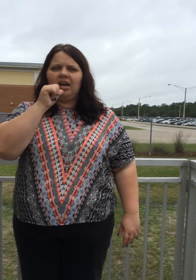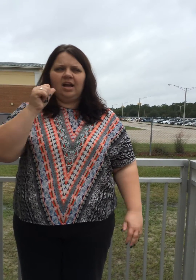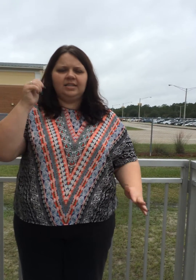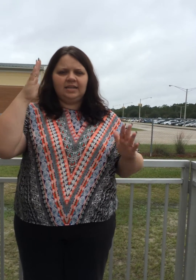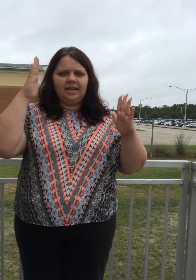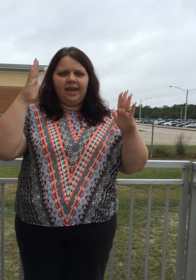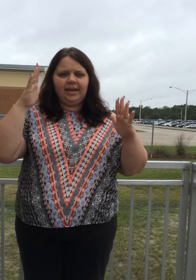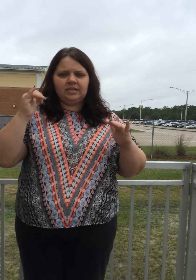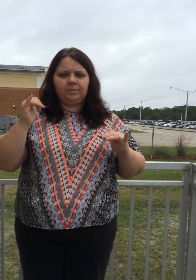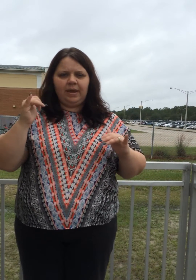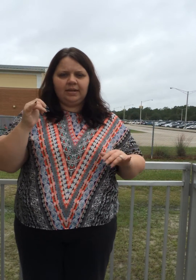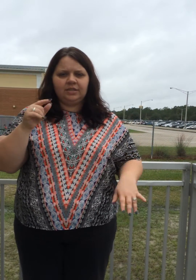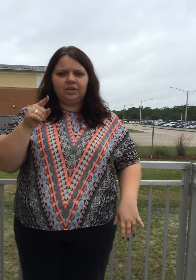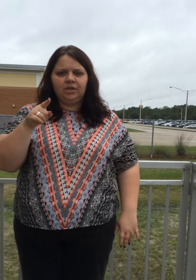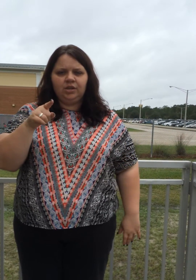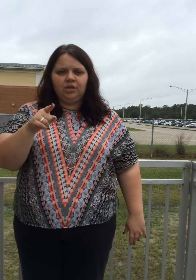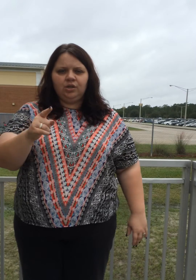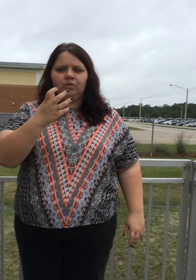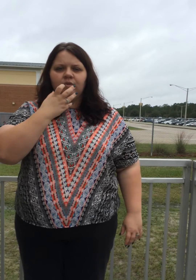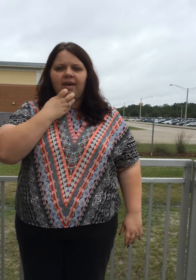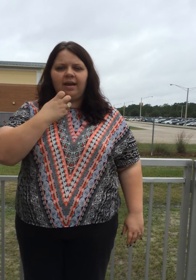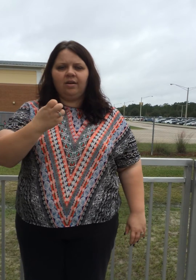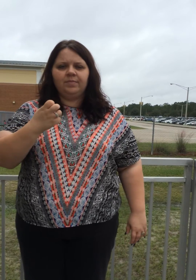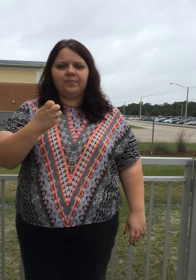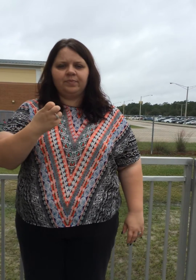not expect you care,